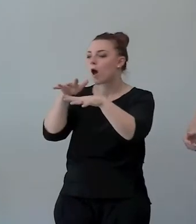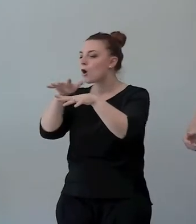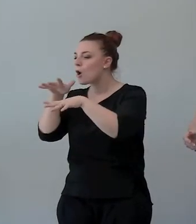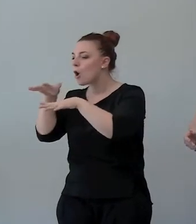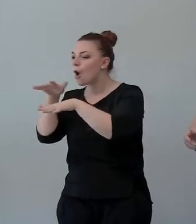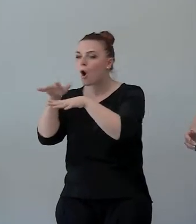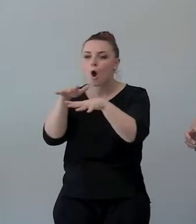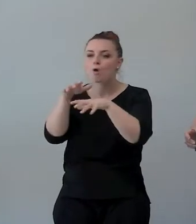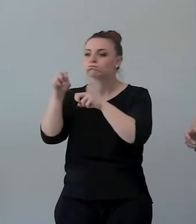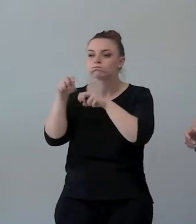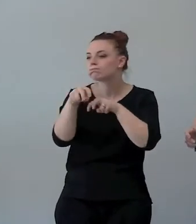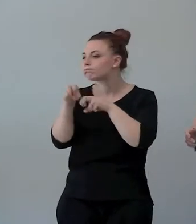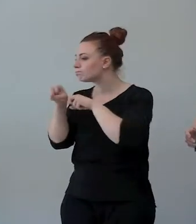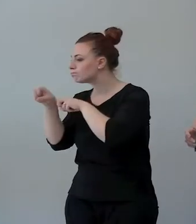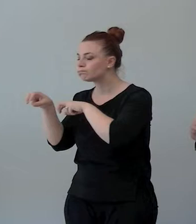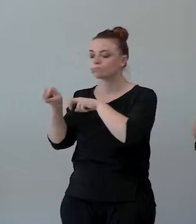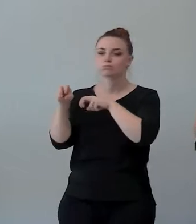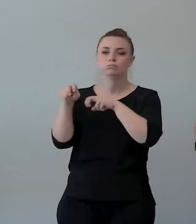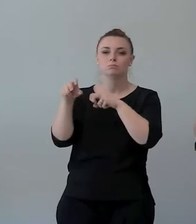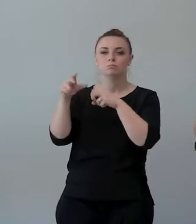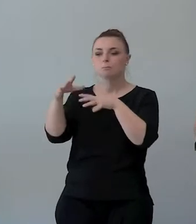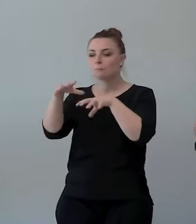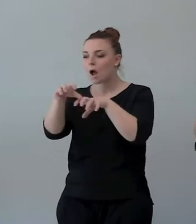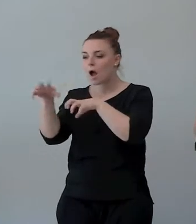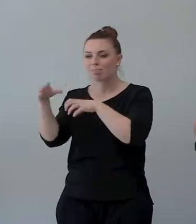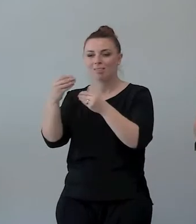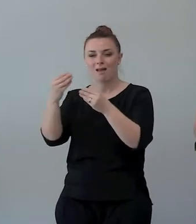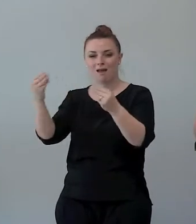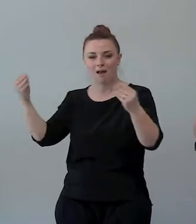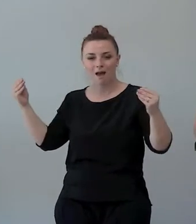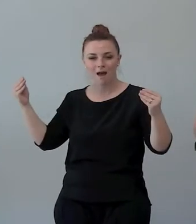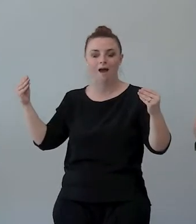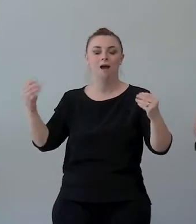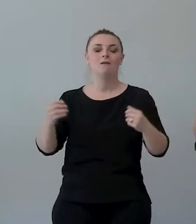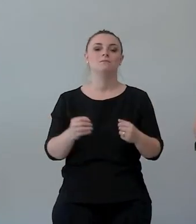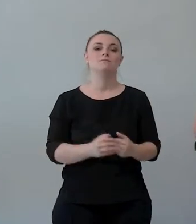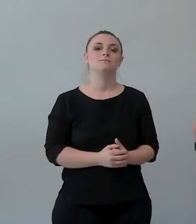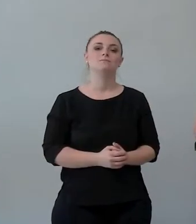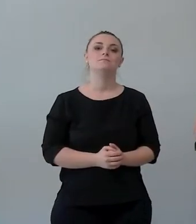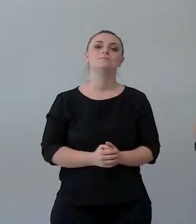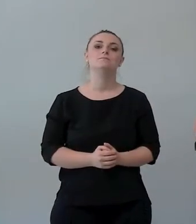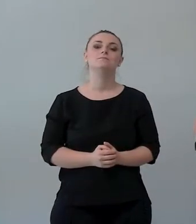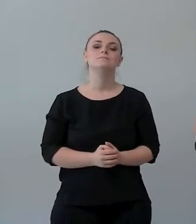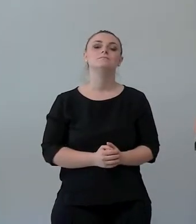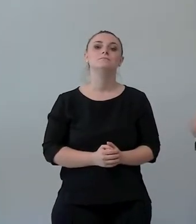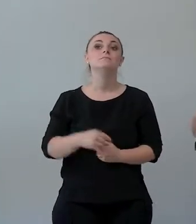If before she always tried to do everything, running from one end to the